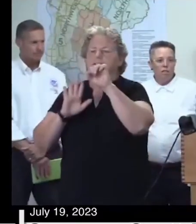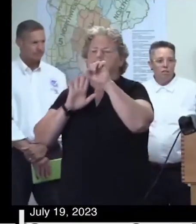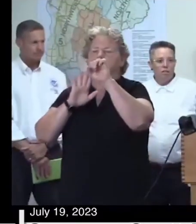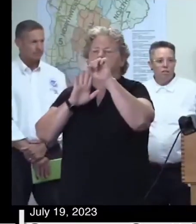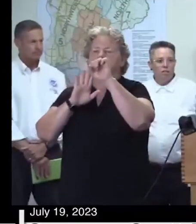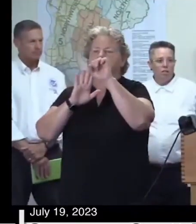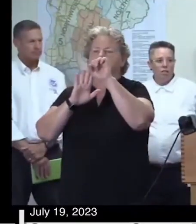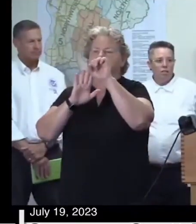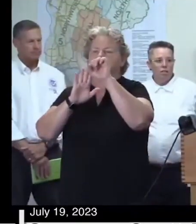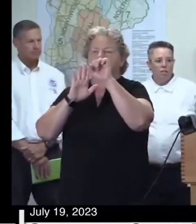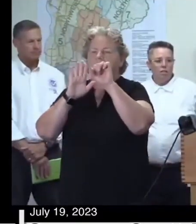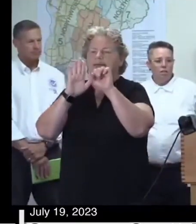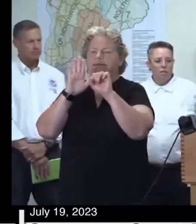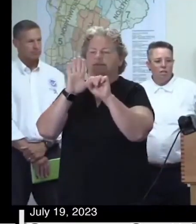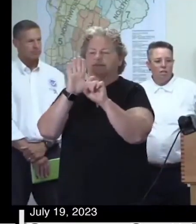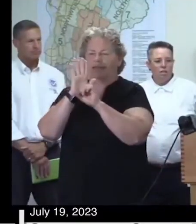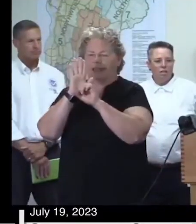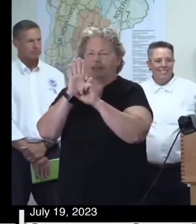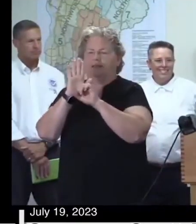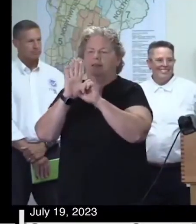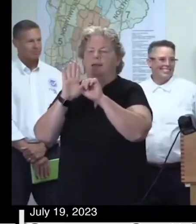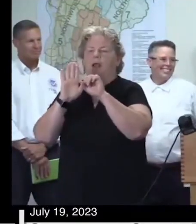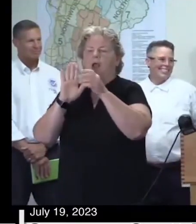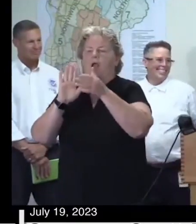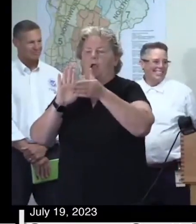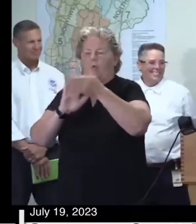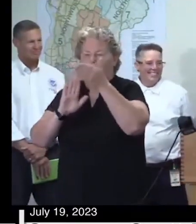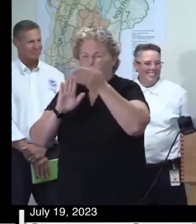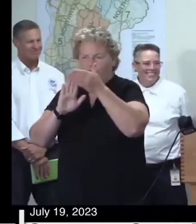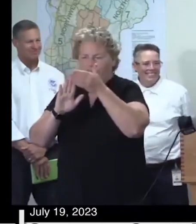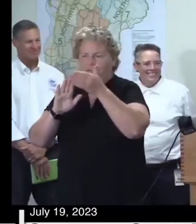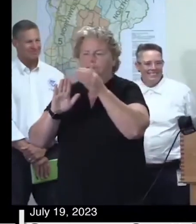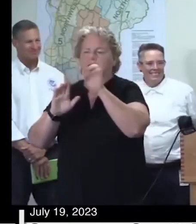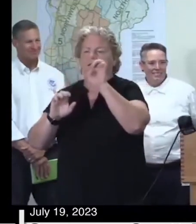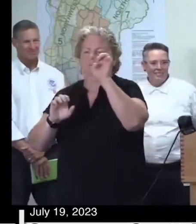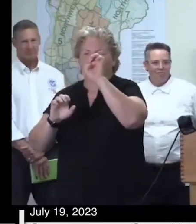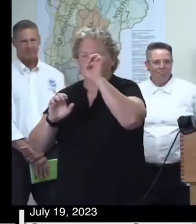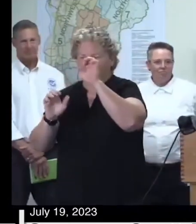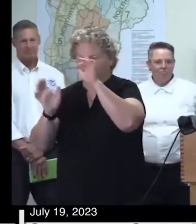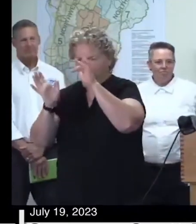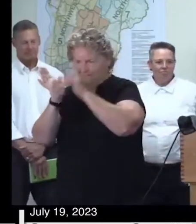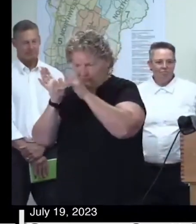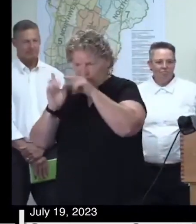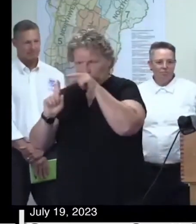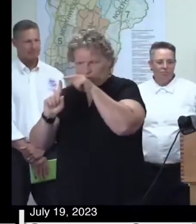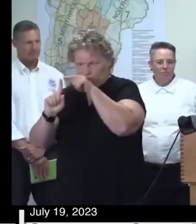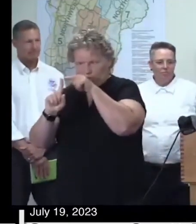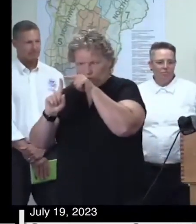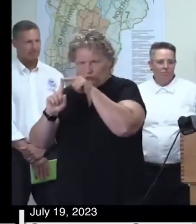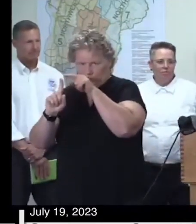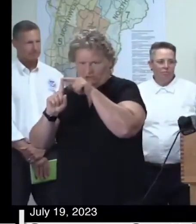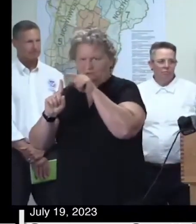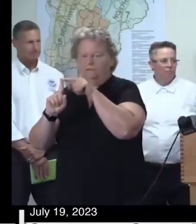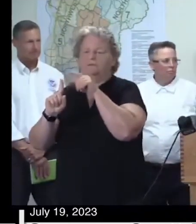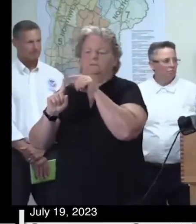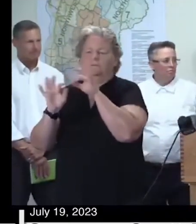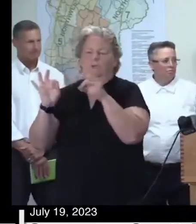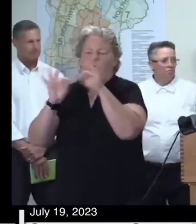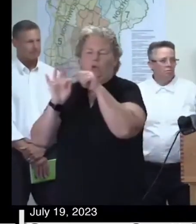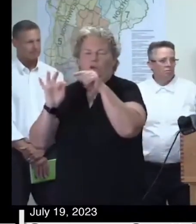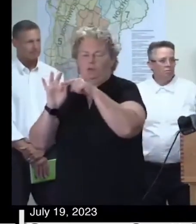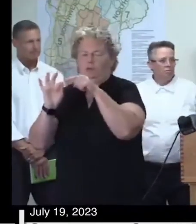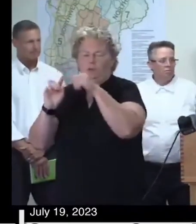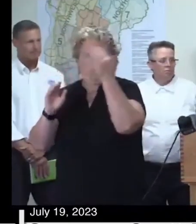will be reaching out for you. I'm sure by the end of this conversation, there will be somebody dialing up the Emergency Management Director